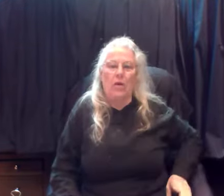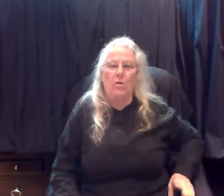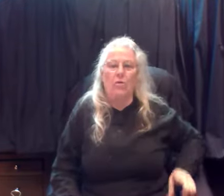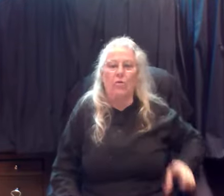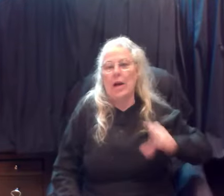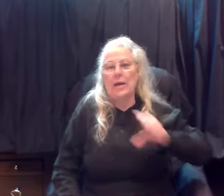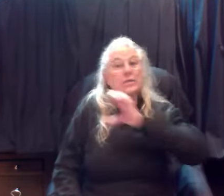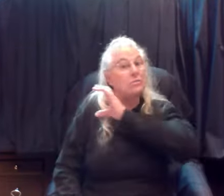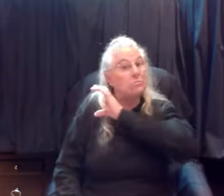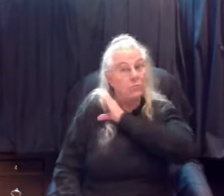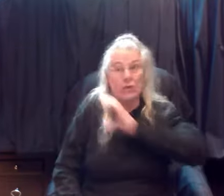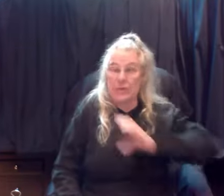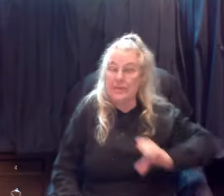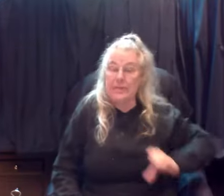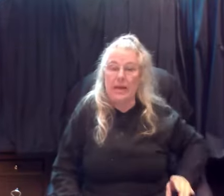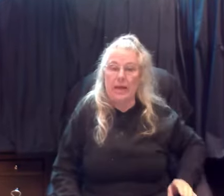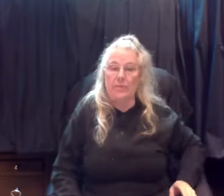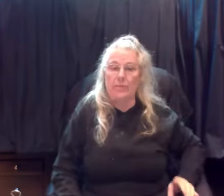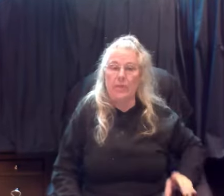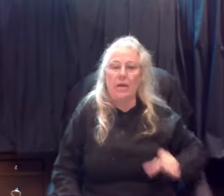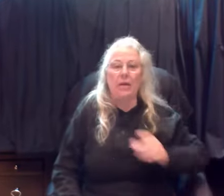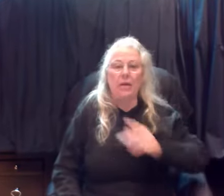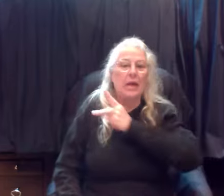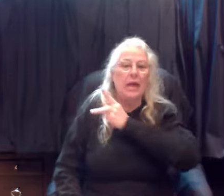Christ with the C. King.